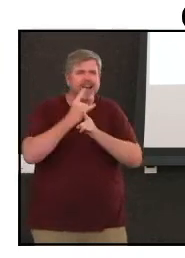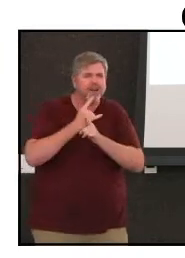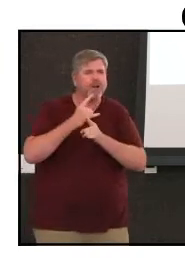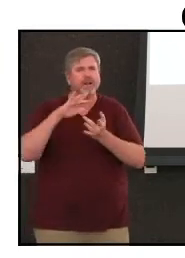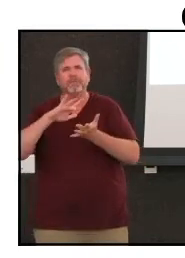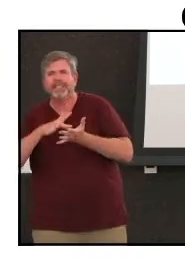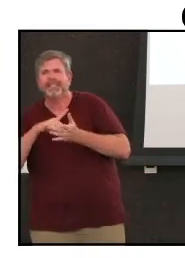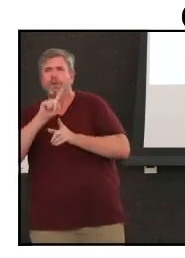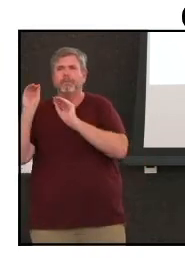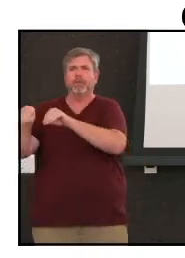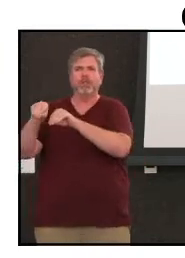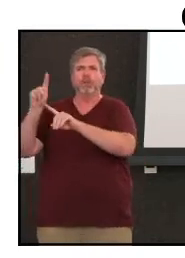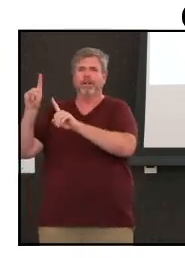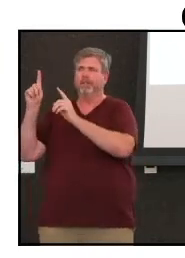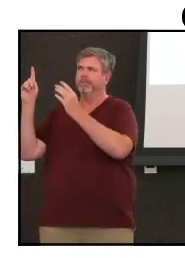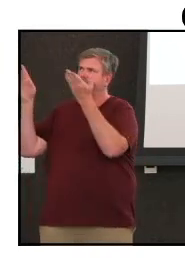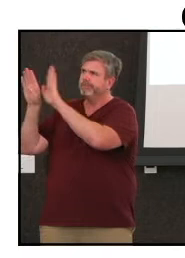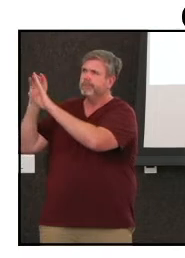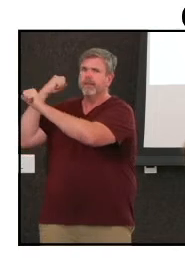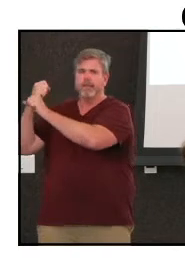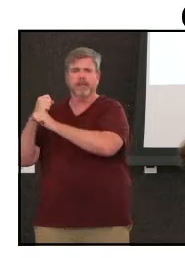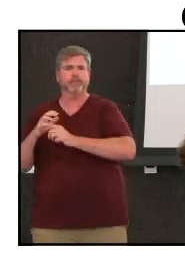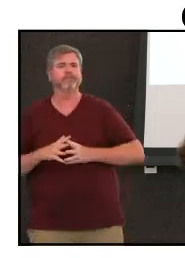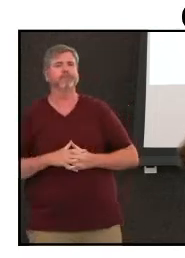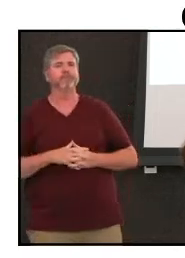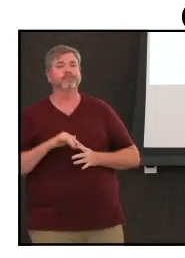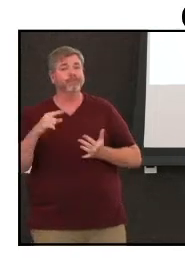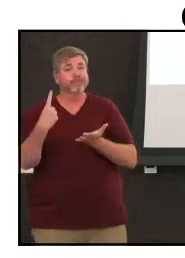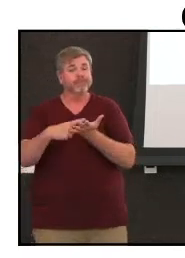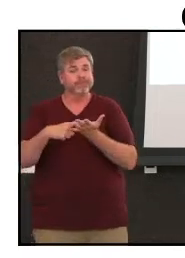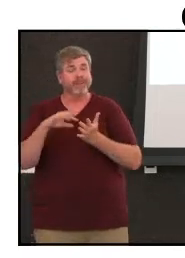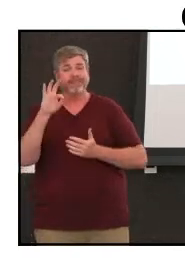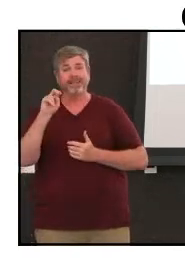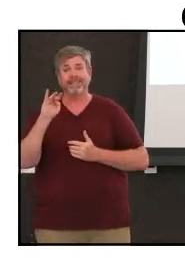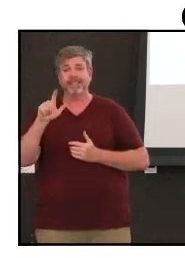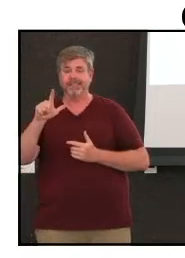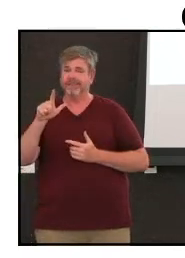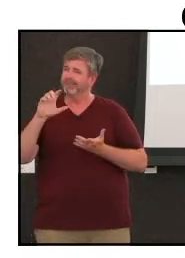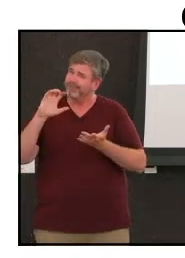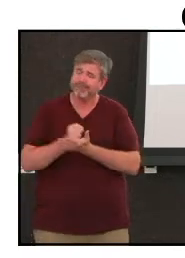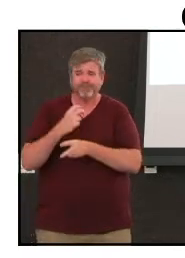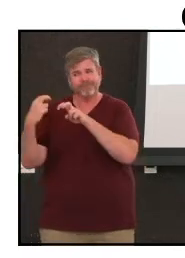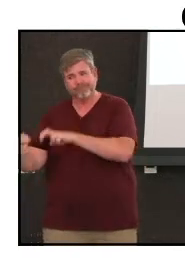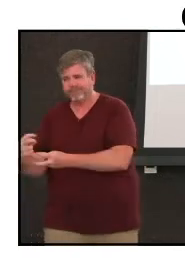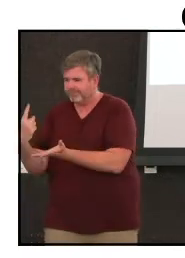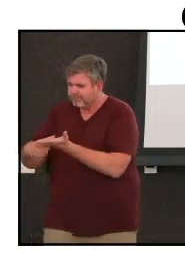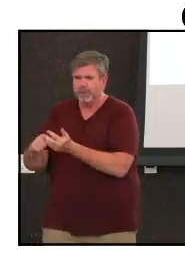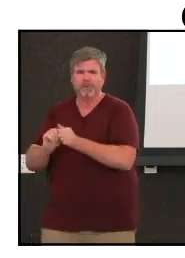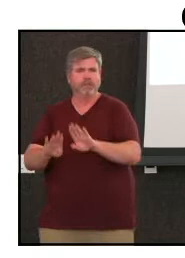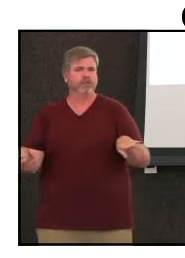talk about fentanyl-laced pills with your kid, and we talked about that. If you're worried, please make sure that you let your